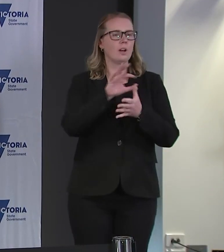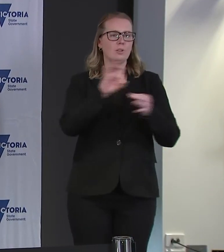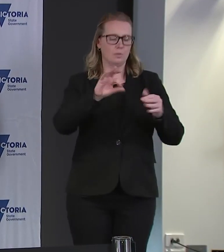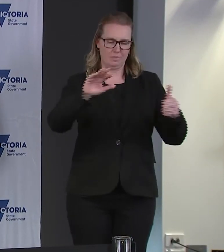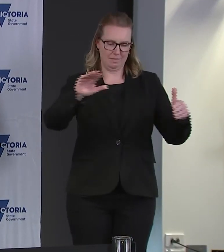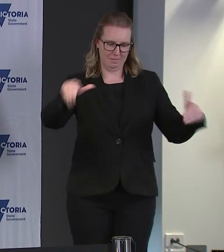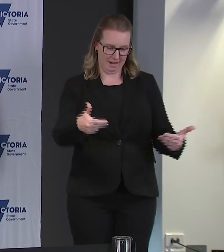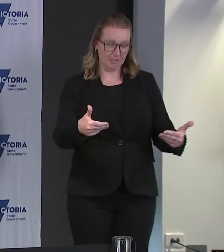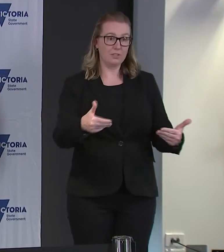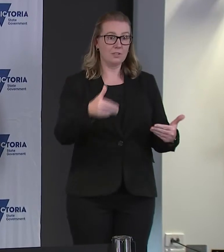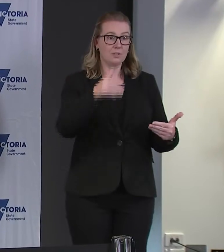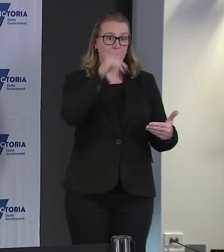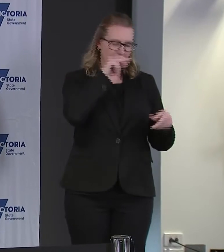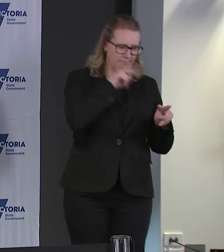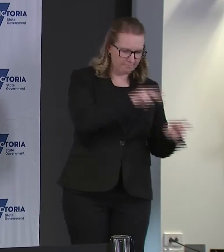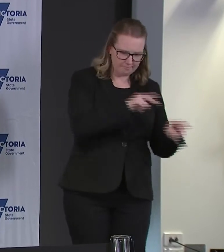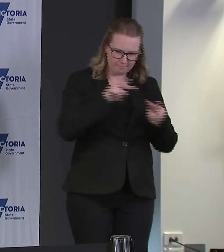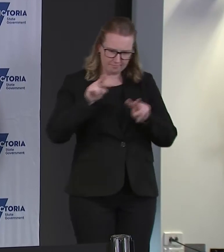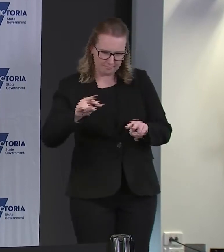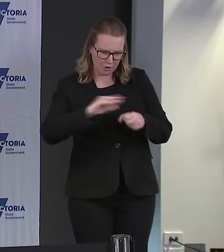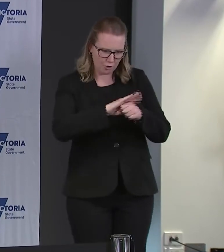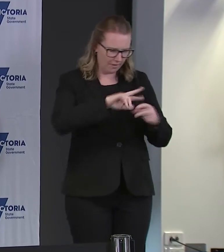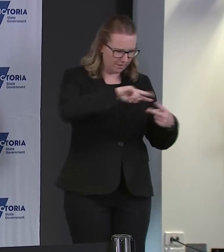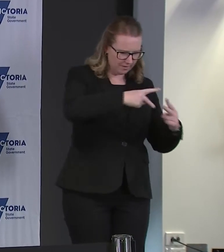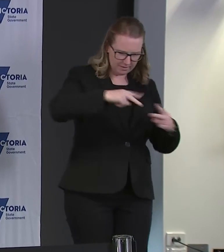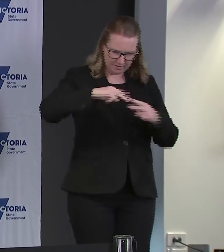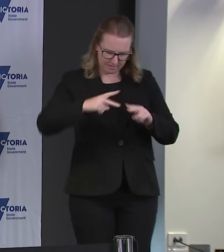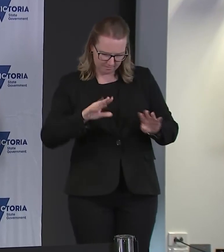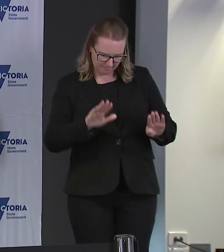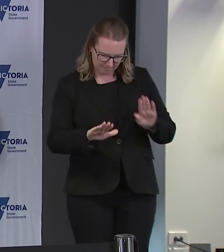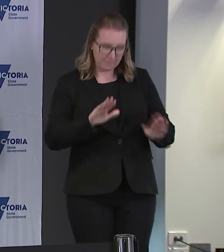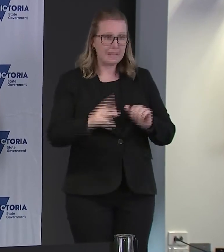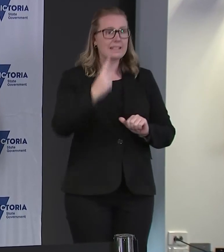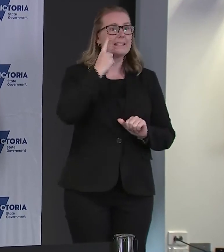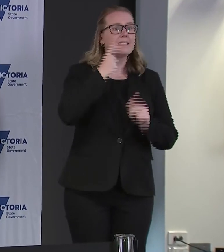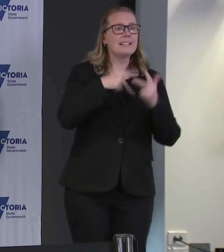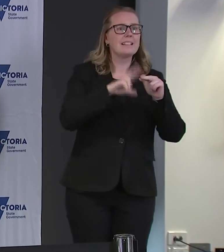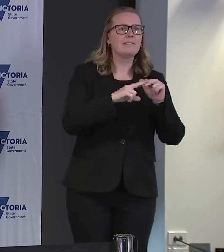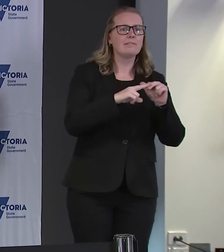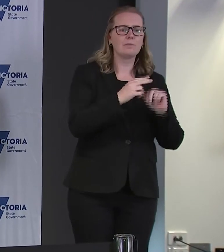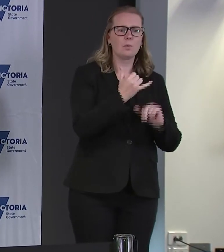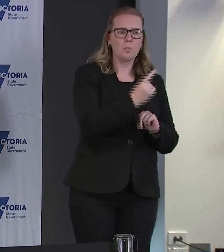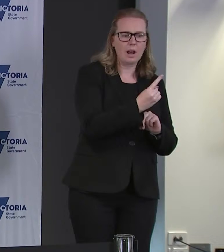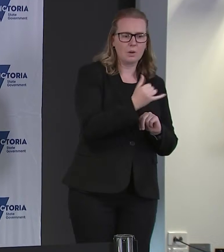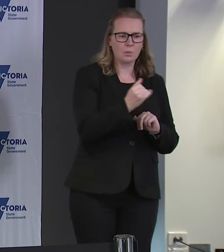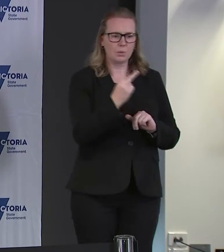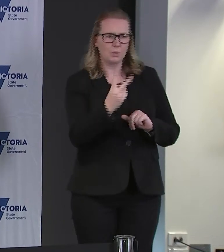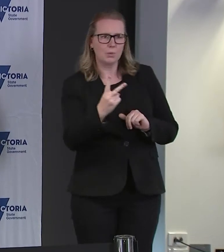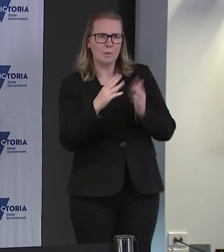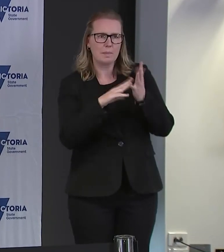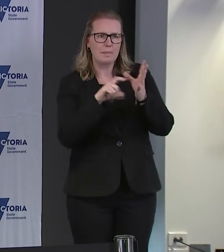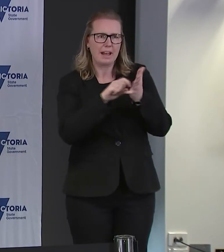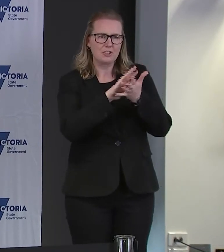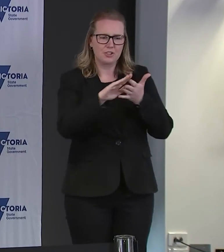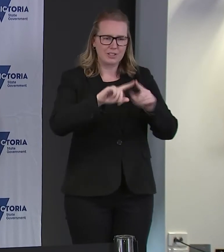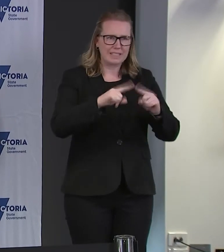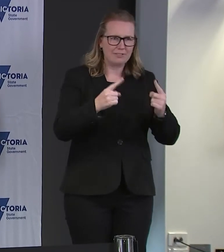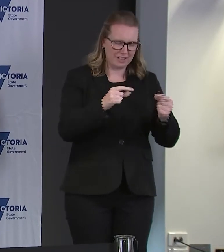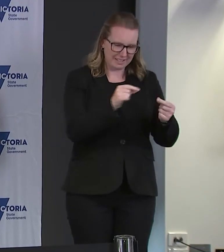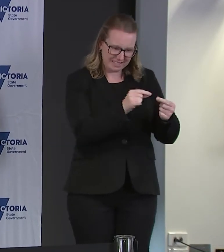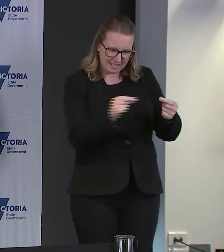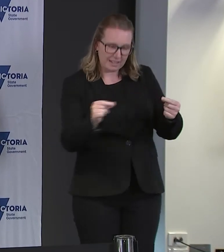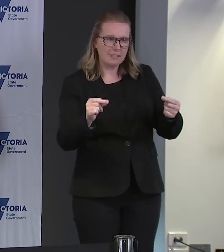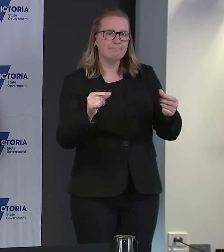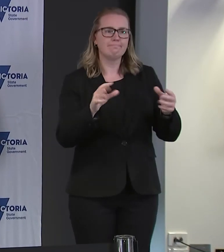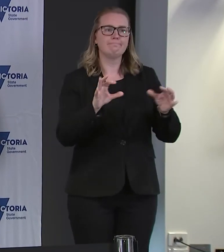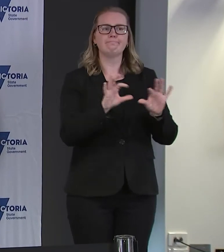the barcode essentially of these cases and see whether they're one or two matches different or further, and it's not